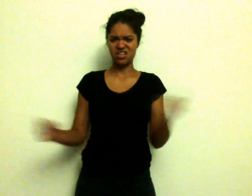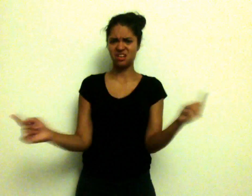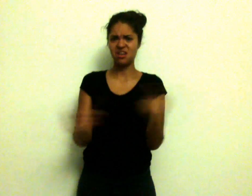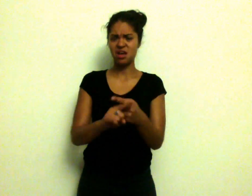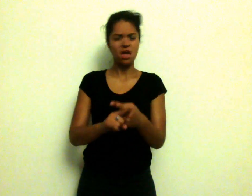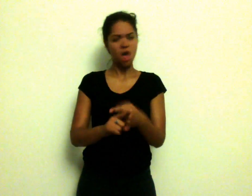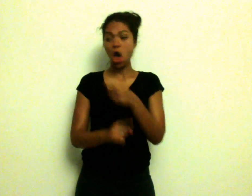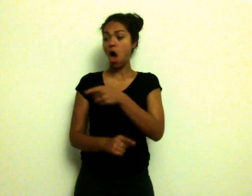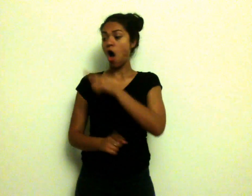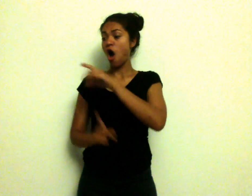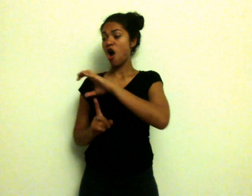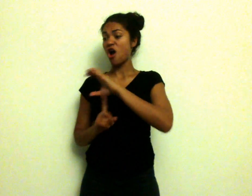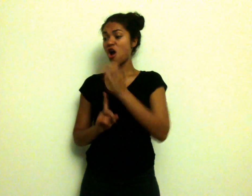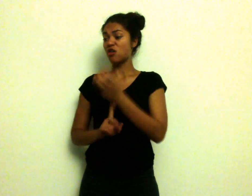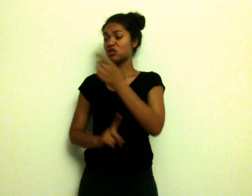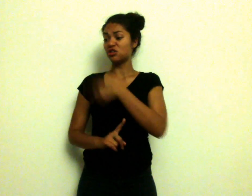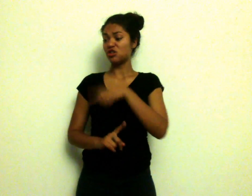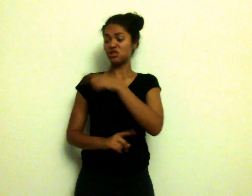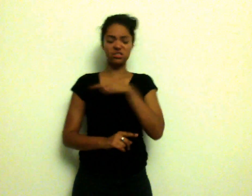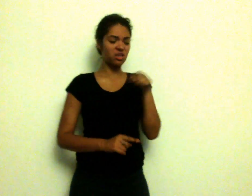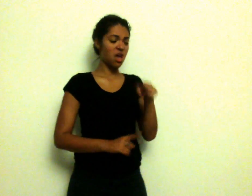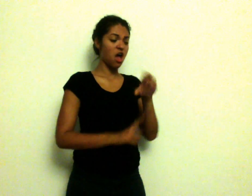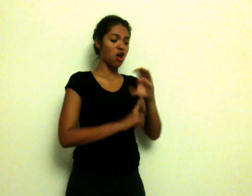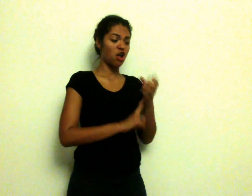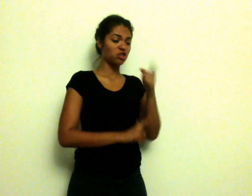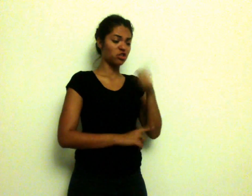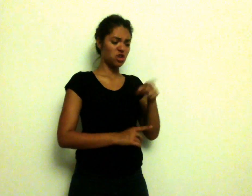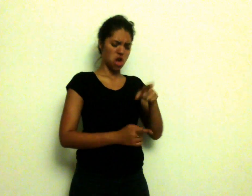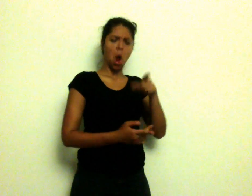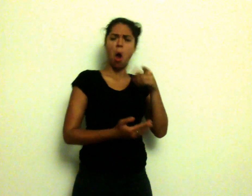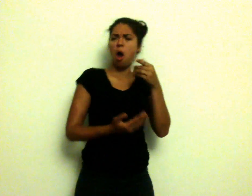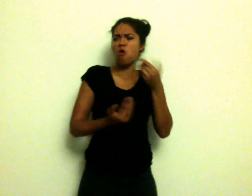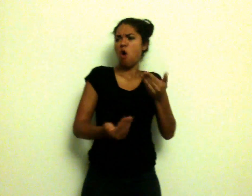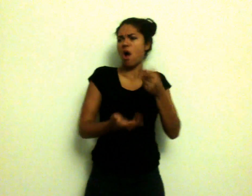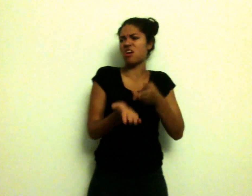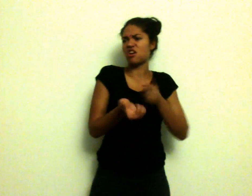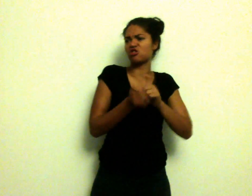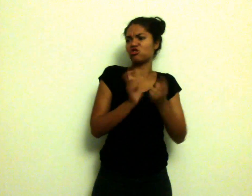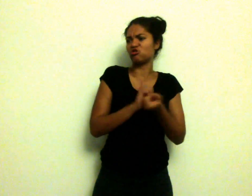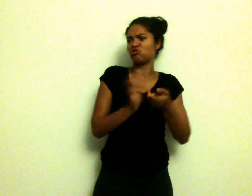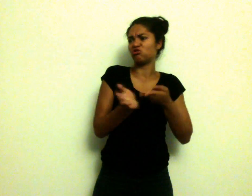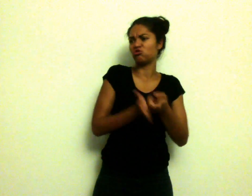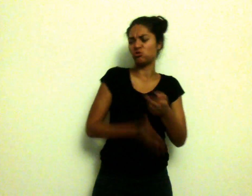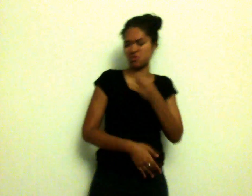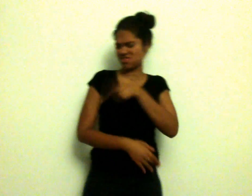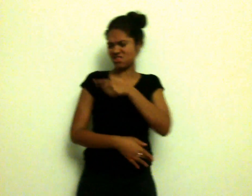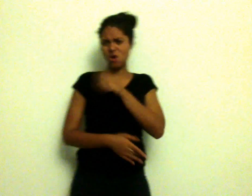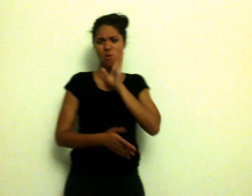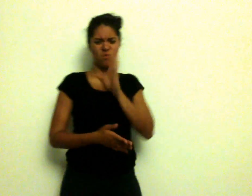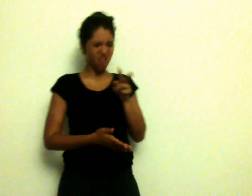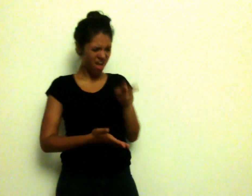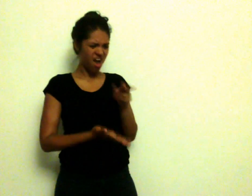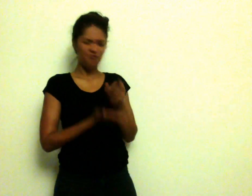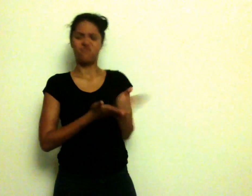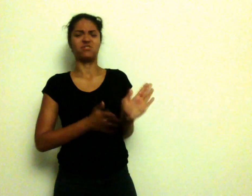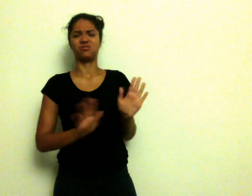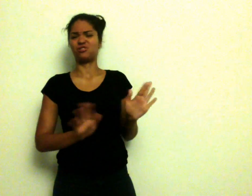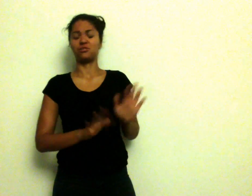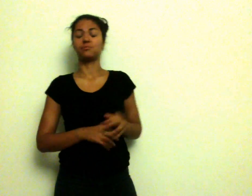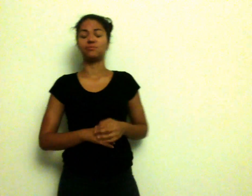in the core of their own cultures. A culture under the influence of secularization does more than reject religion. It leads